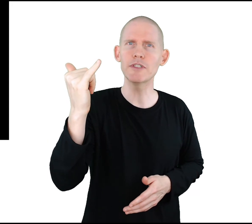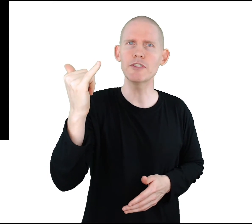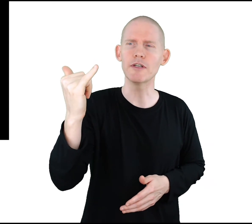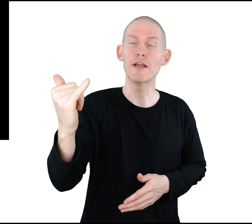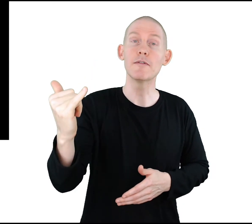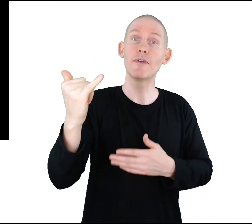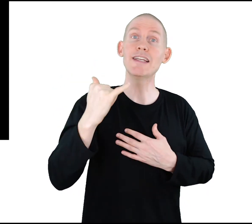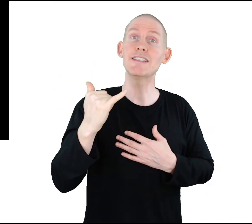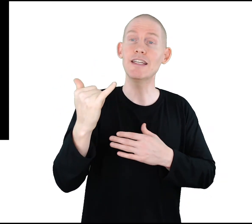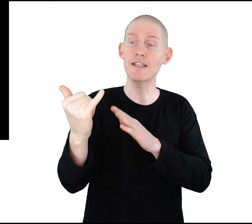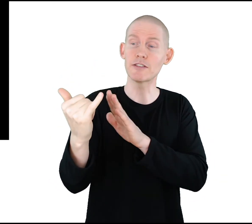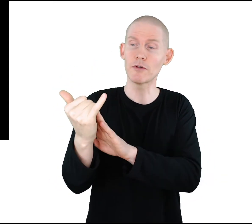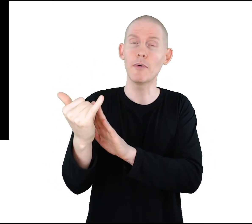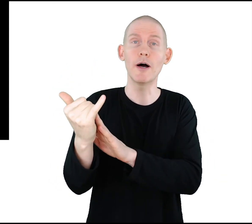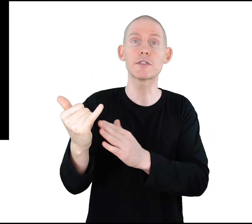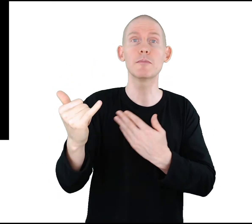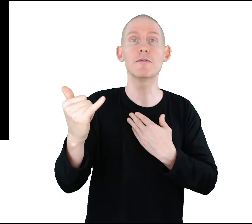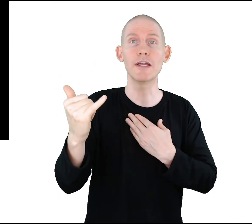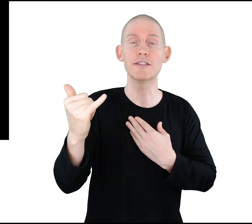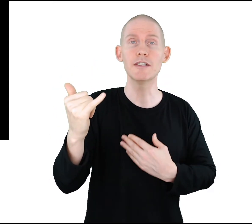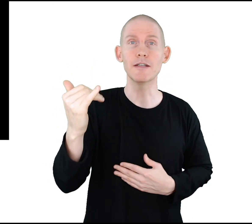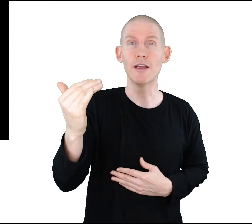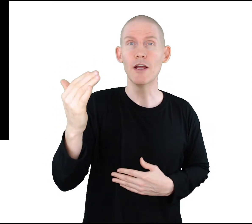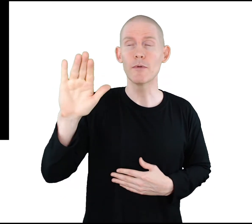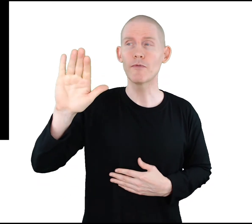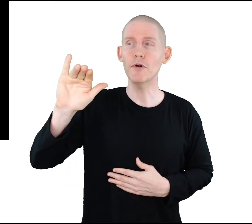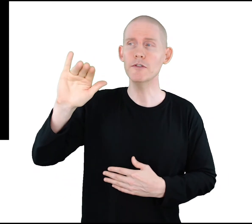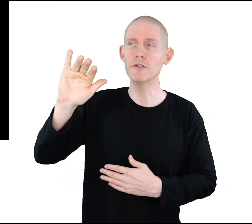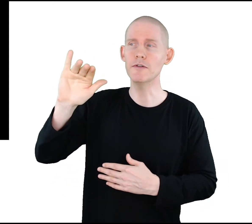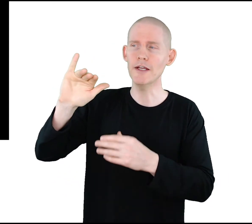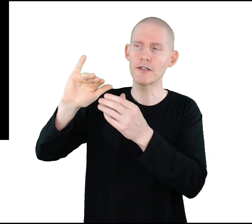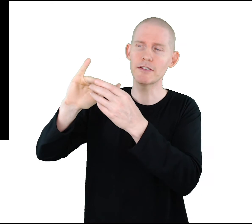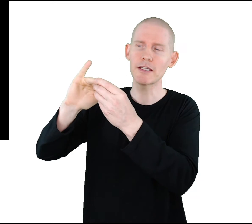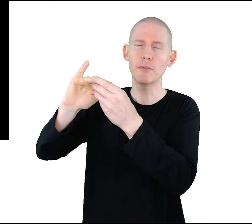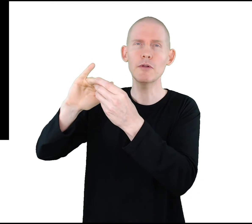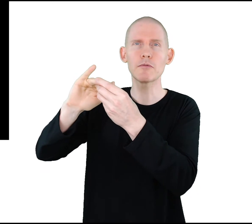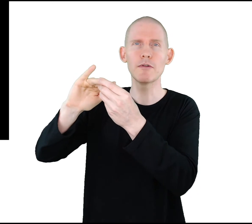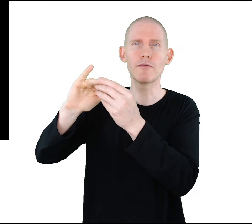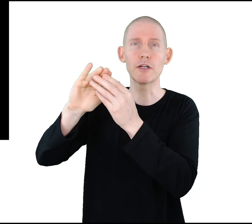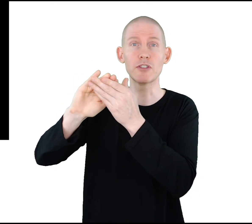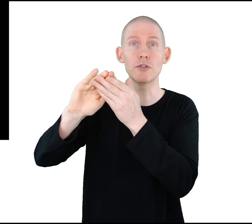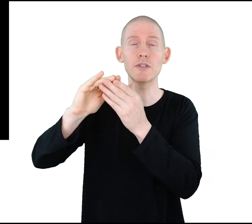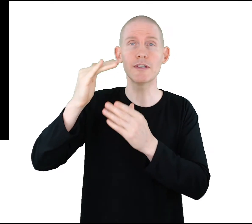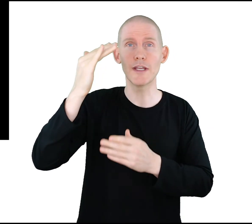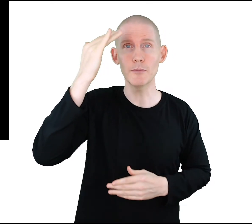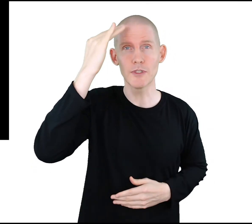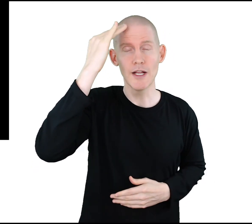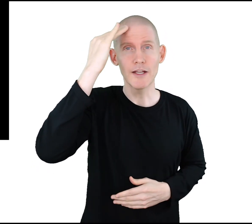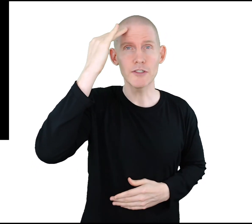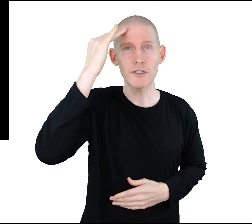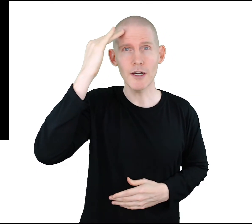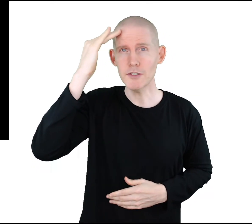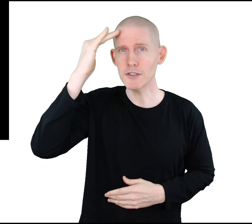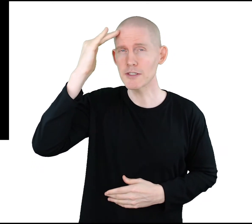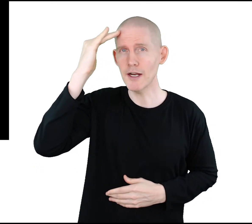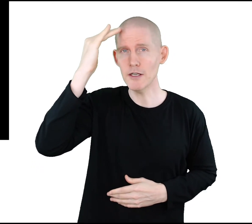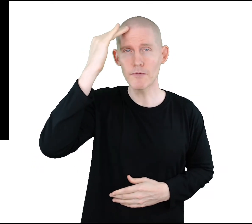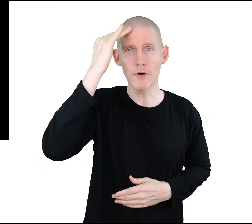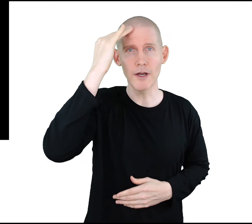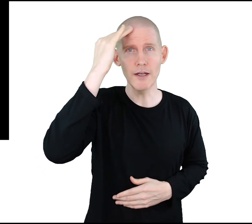position, facing in. So the palm's going to be facing in. Before you do that, you're going to take the middle 3 fingers, use the tips, just touch the side of your forehead,